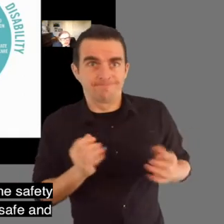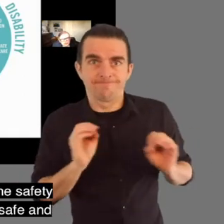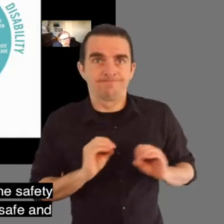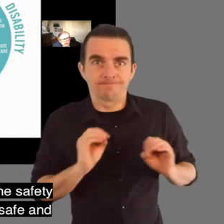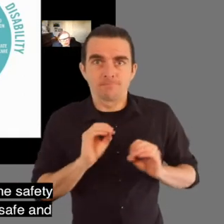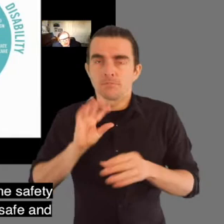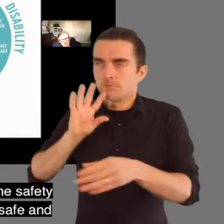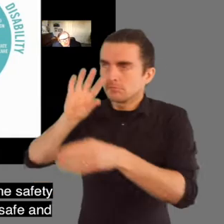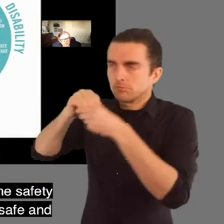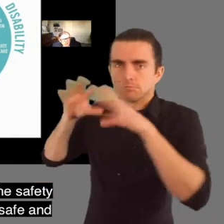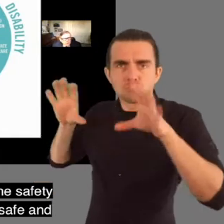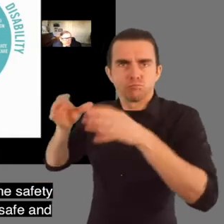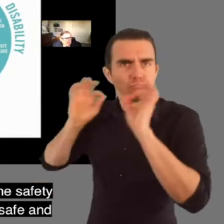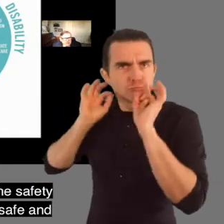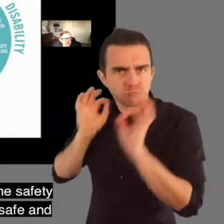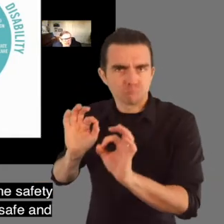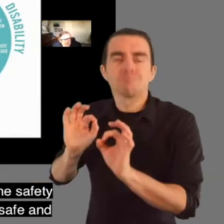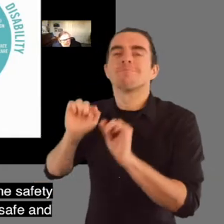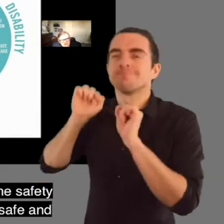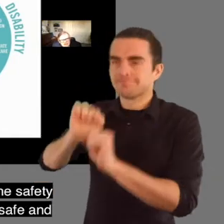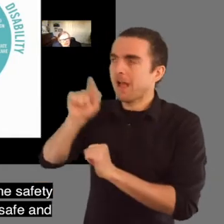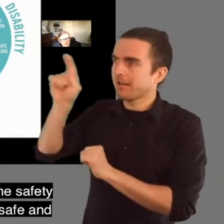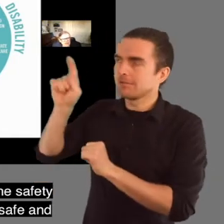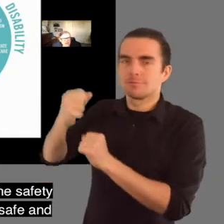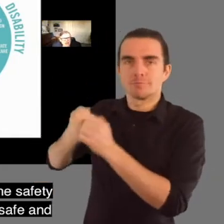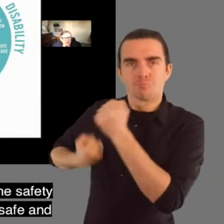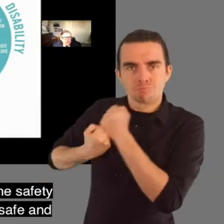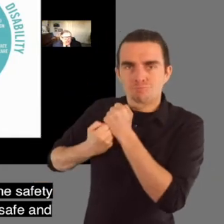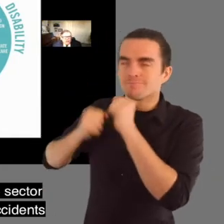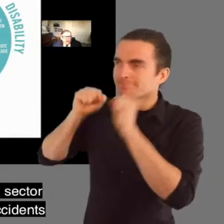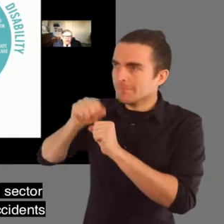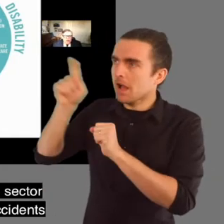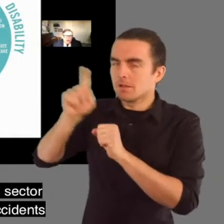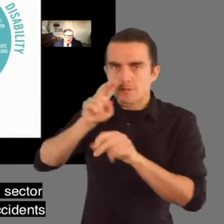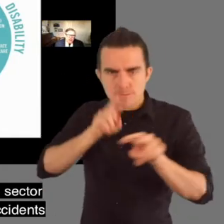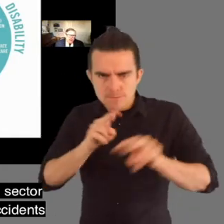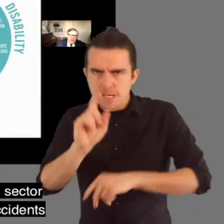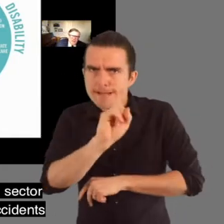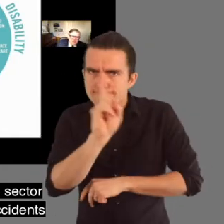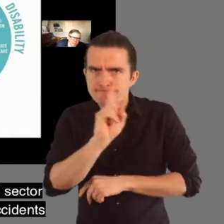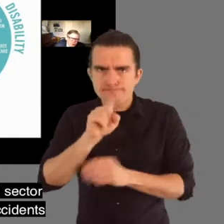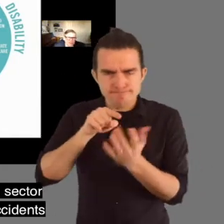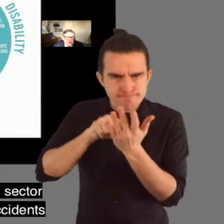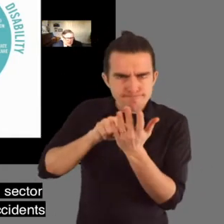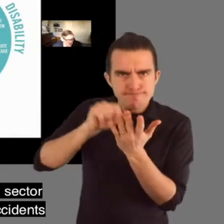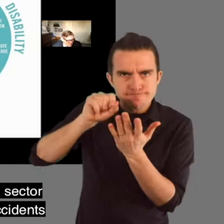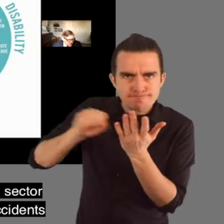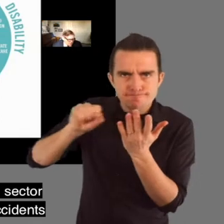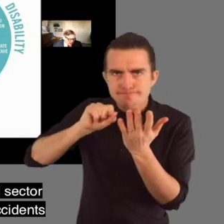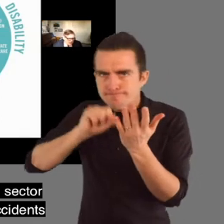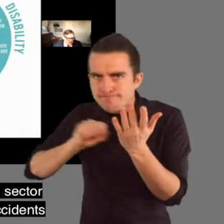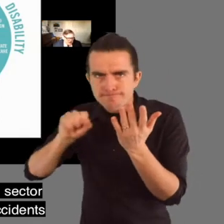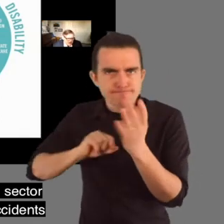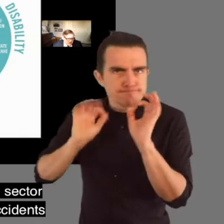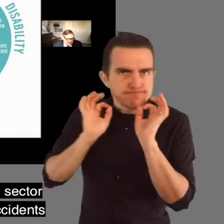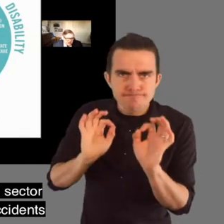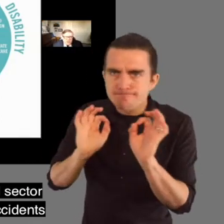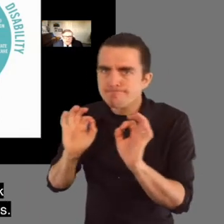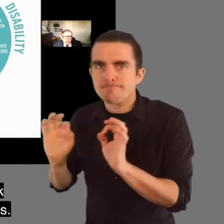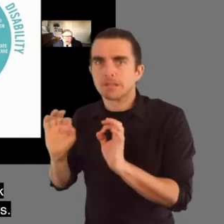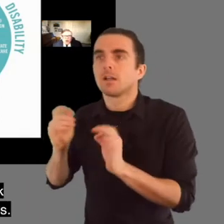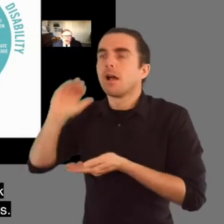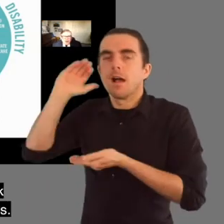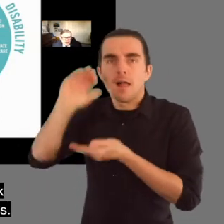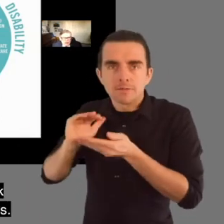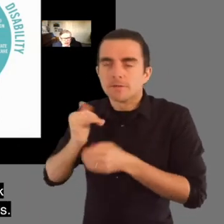to control the safety of the workplace means it's less safe, and therefore people in the informal sector are much more likely to have accidents